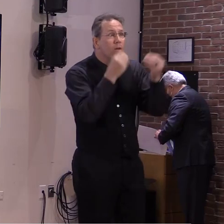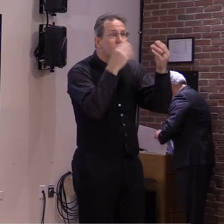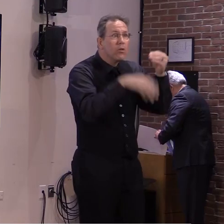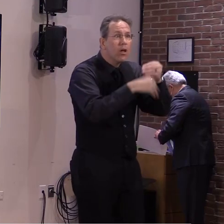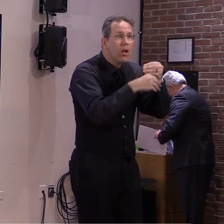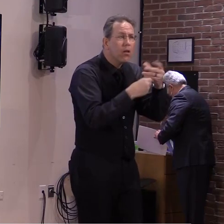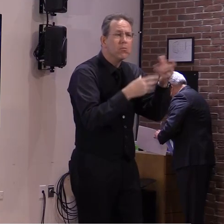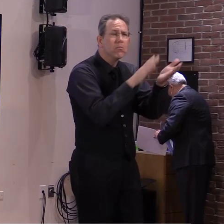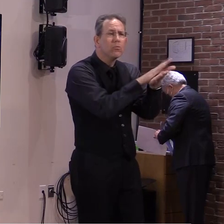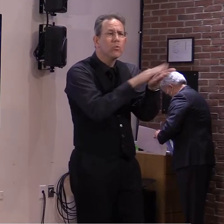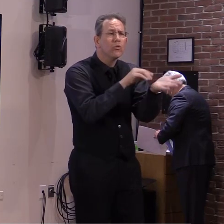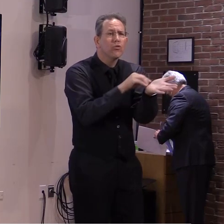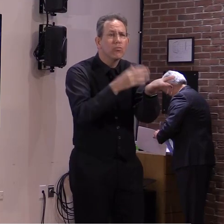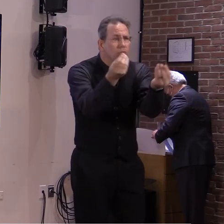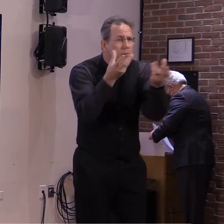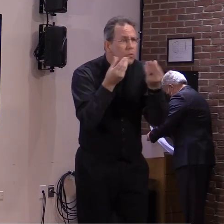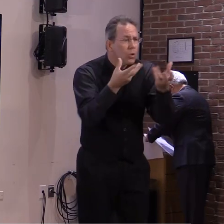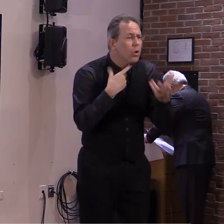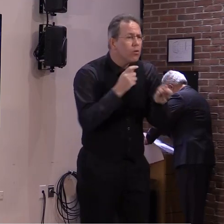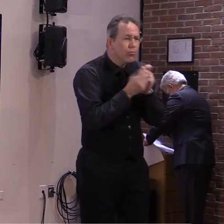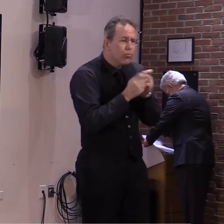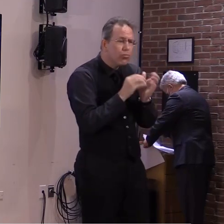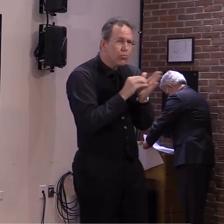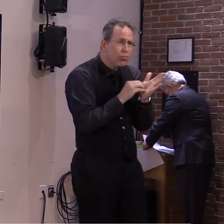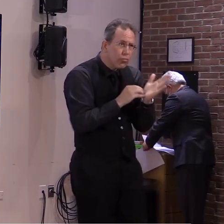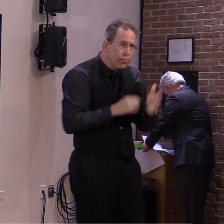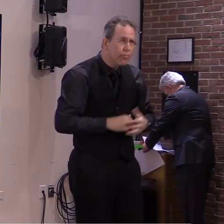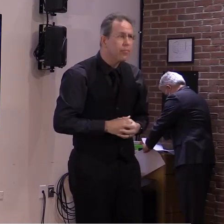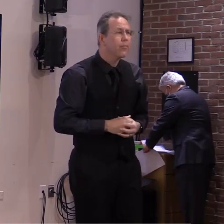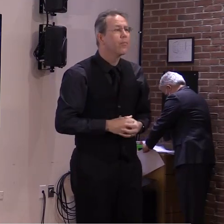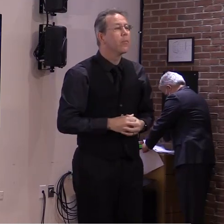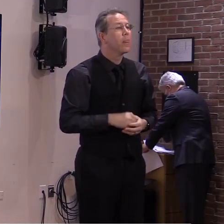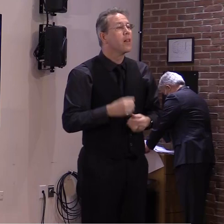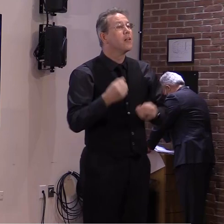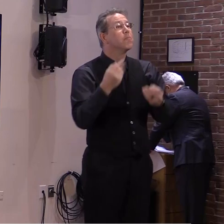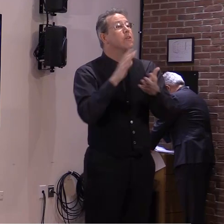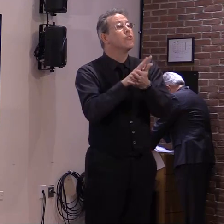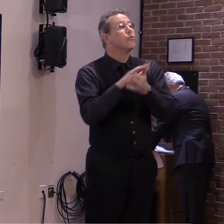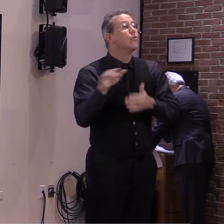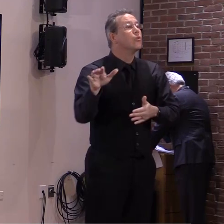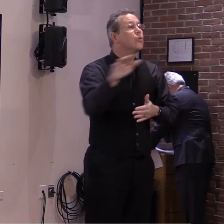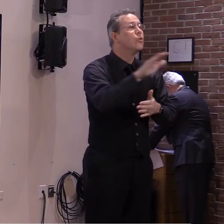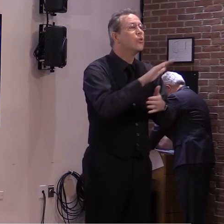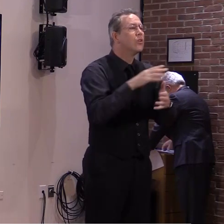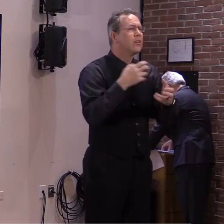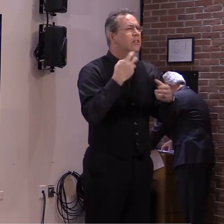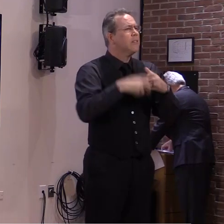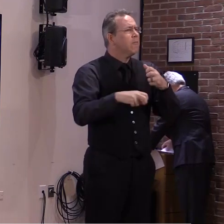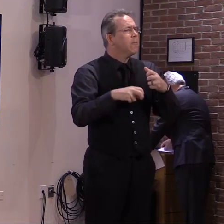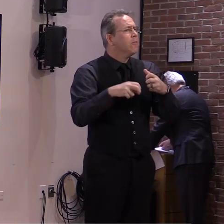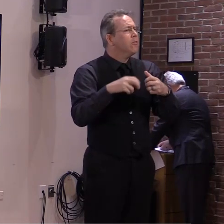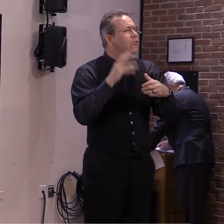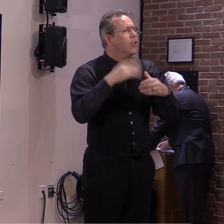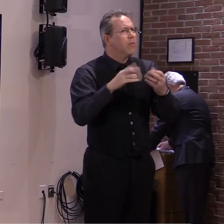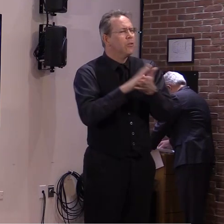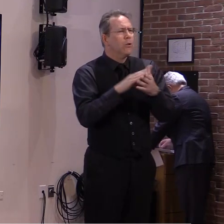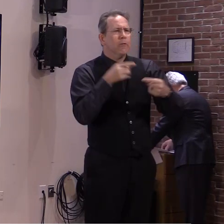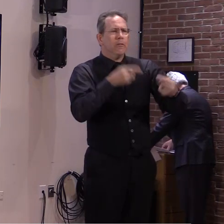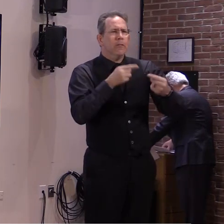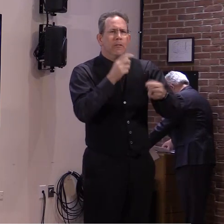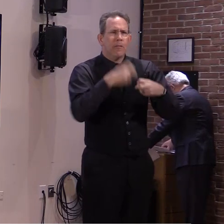We have heard consistently from schools that the current 6-foot distancing requirement has been a barrier to their goal of implementing more in-person